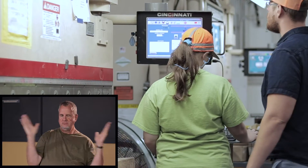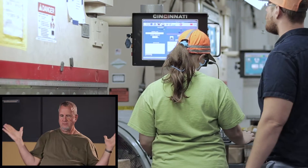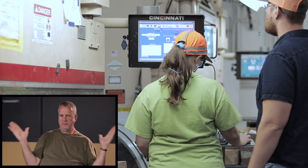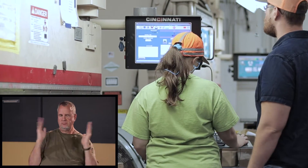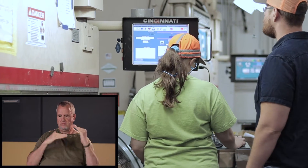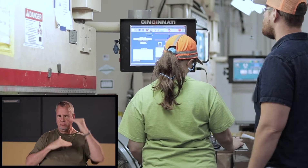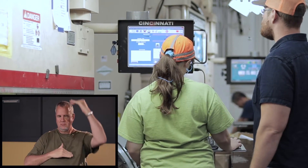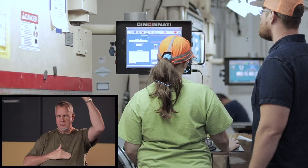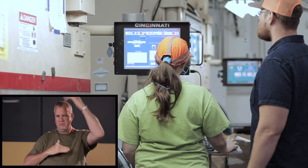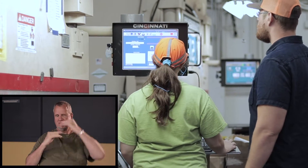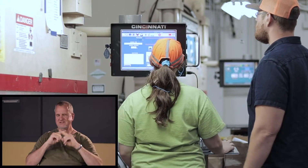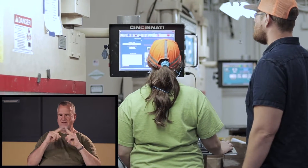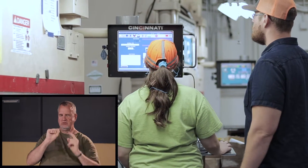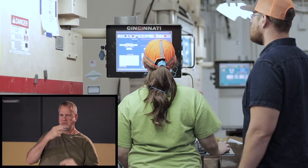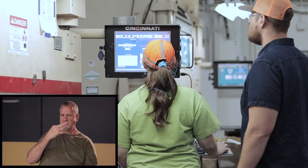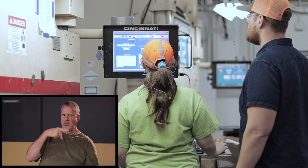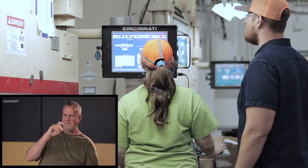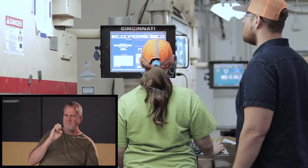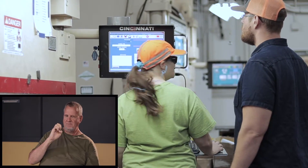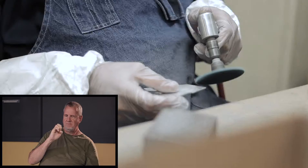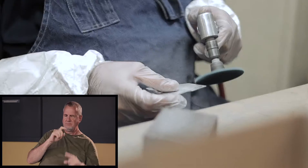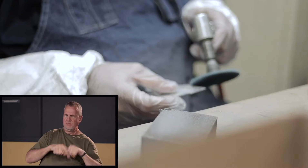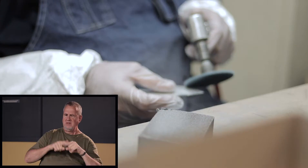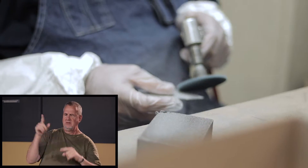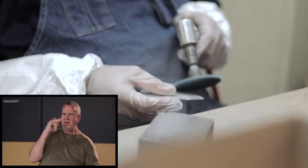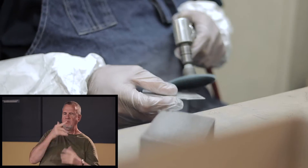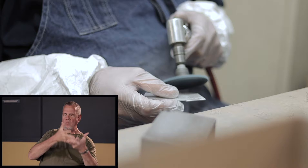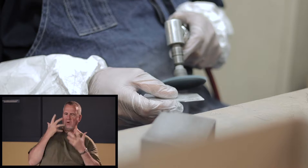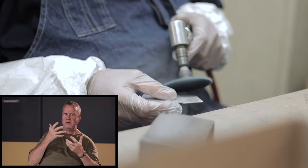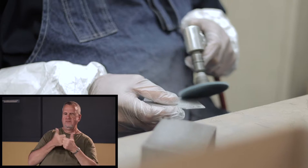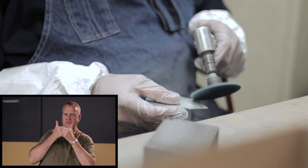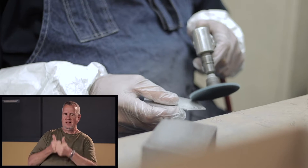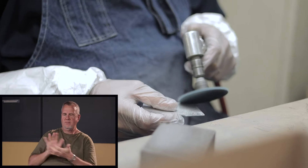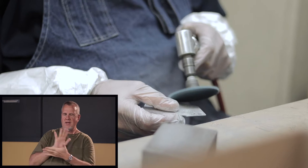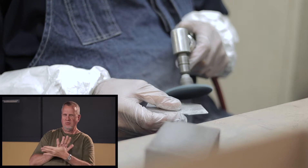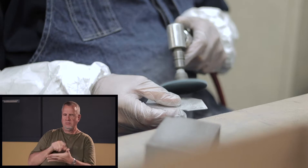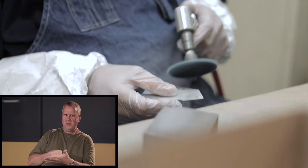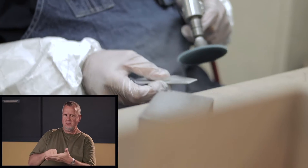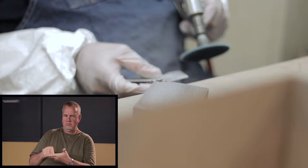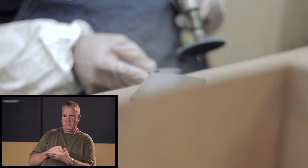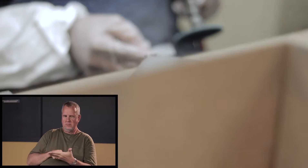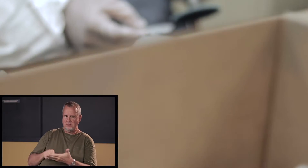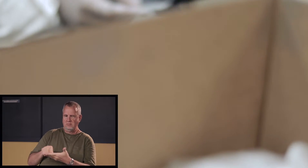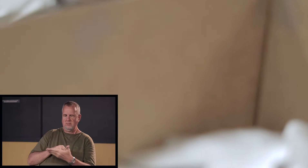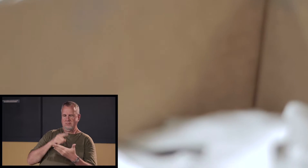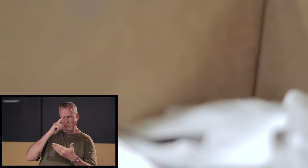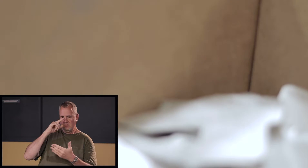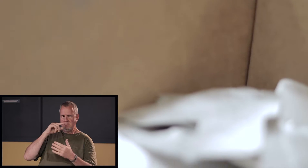So the machine, the clicker, will cut various shapes of the materials. I just follow what the work order details